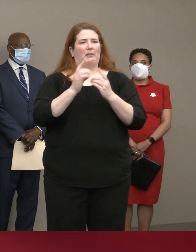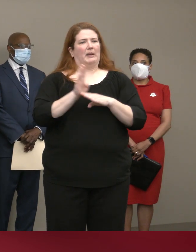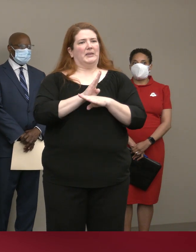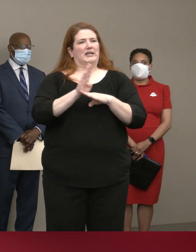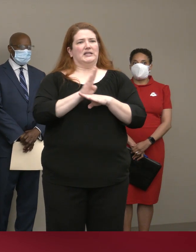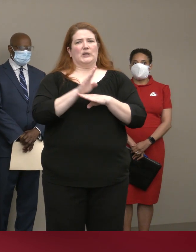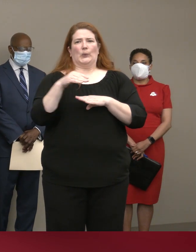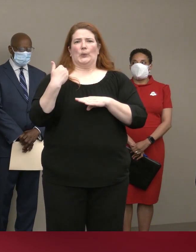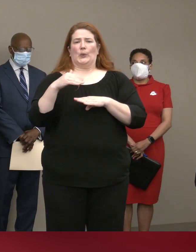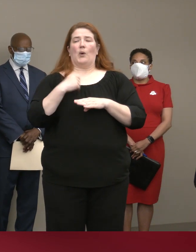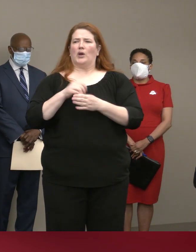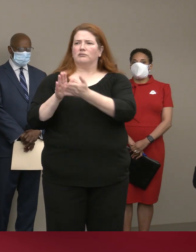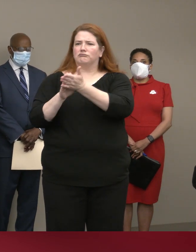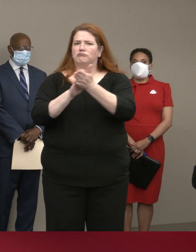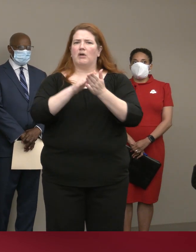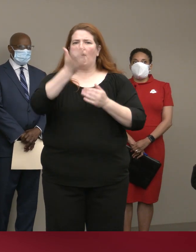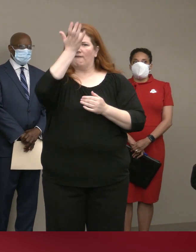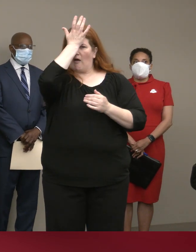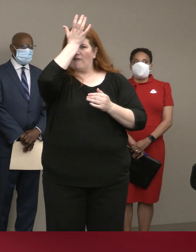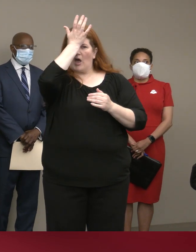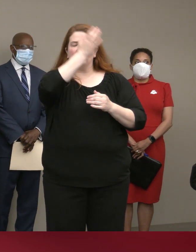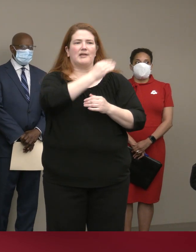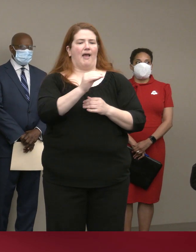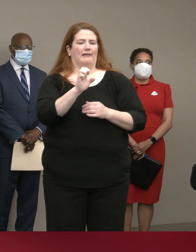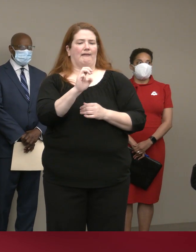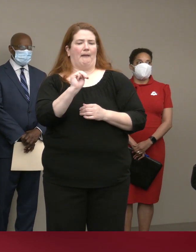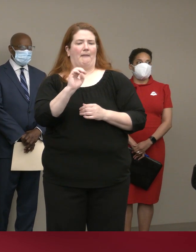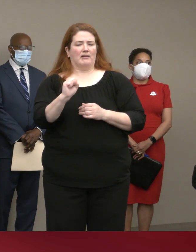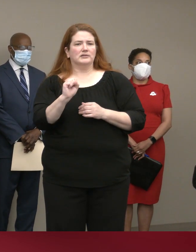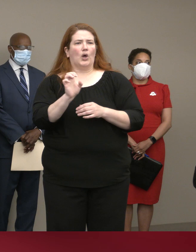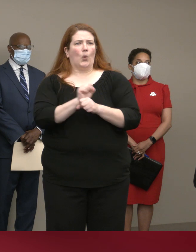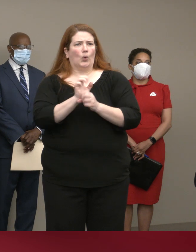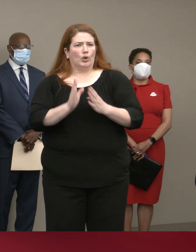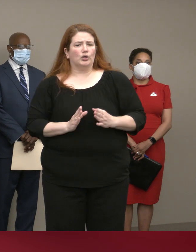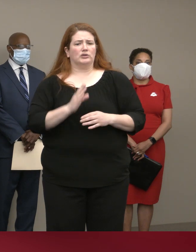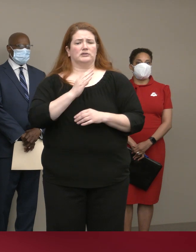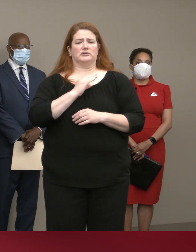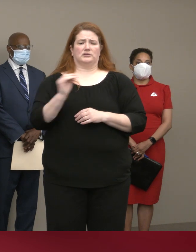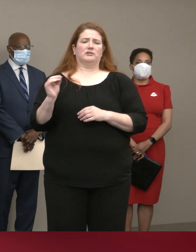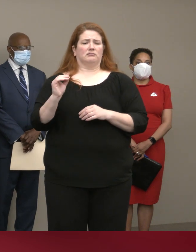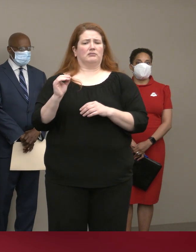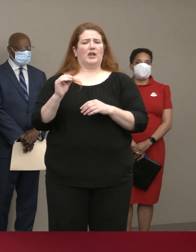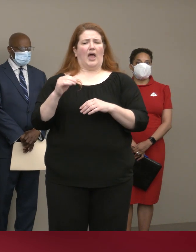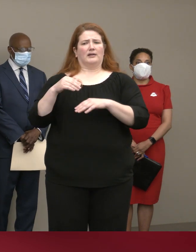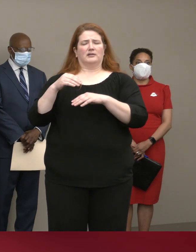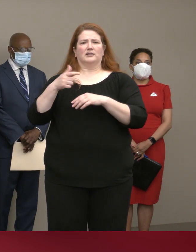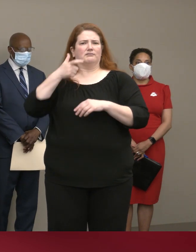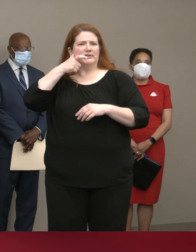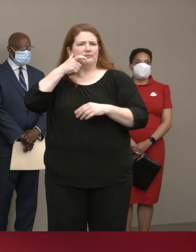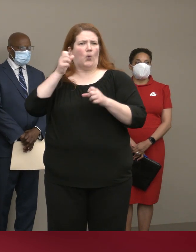I want to commend the firefighters and the EMS workers, the dispatchers at work last night controlling this situation.